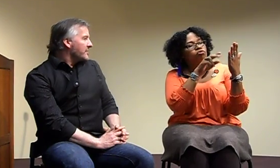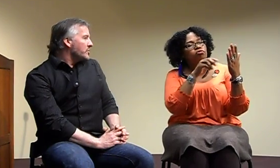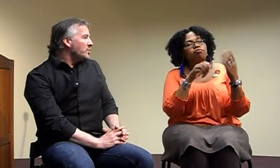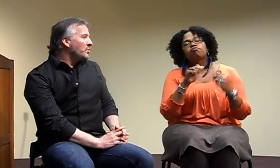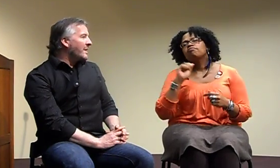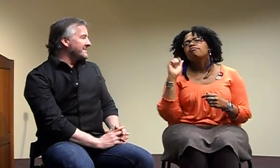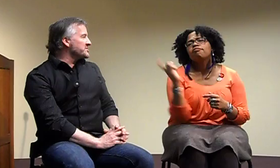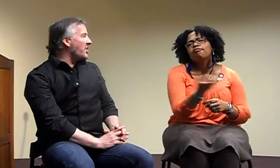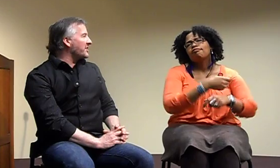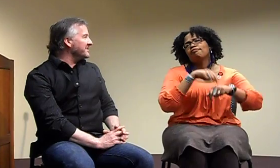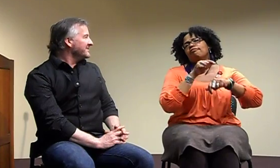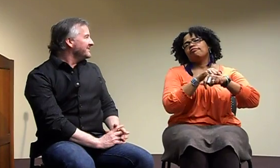who had a dog,